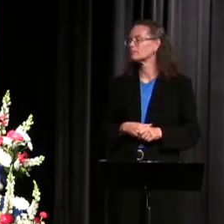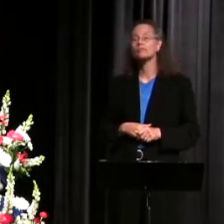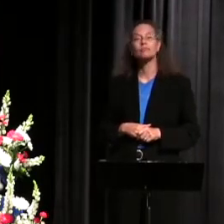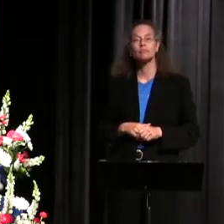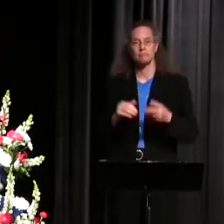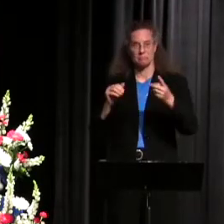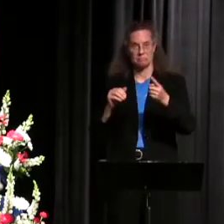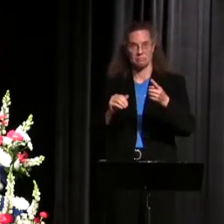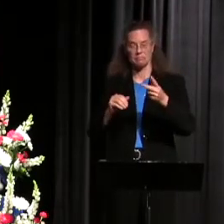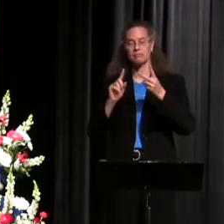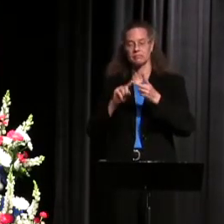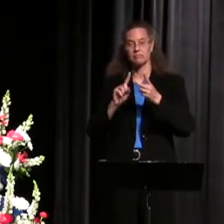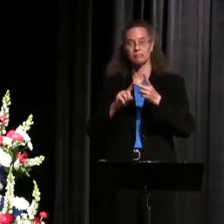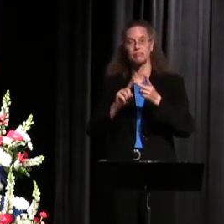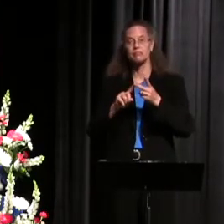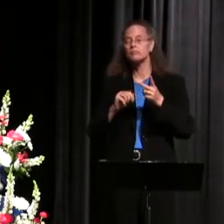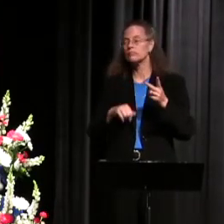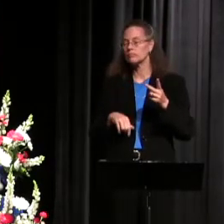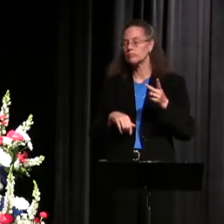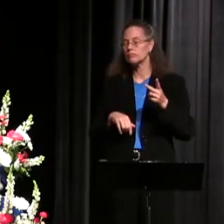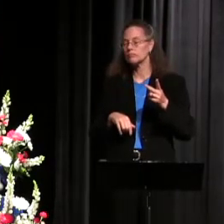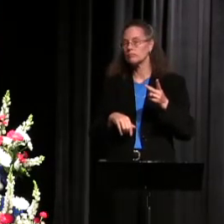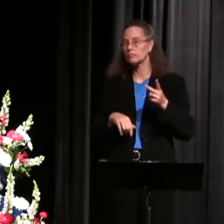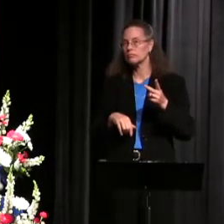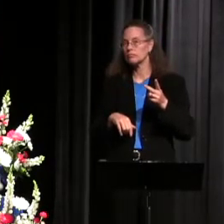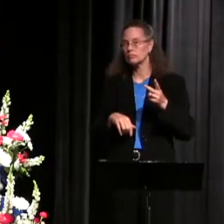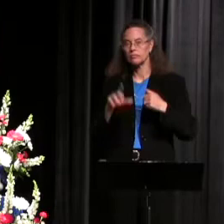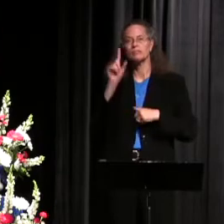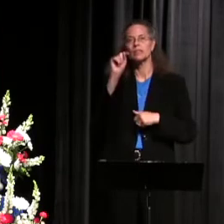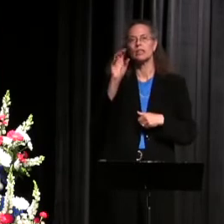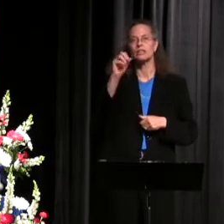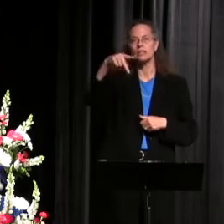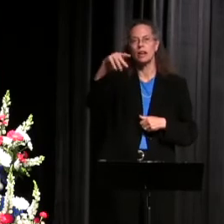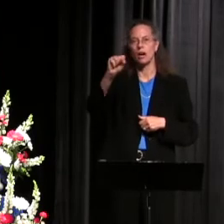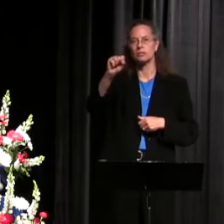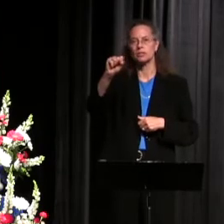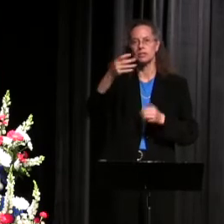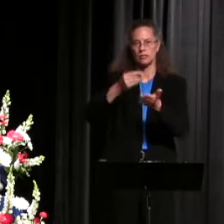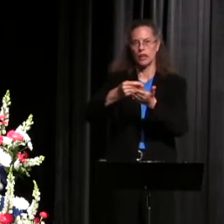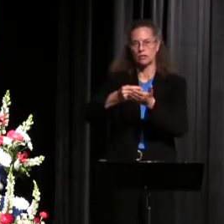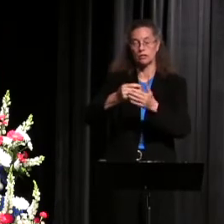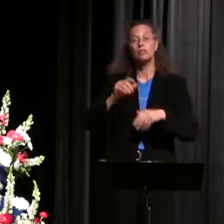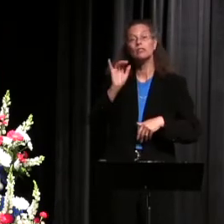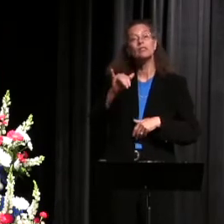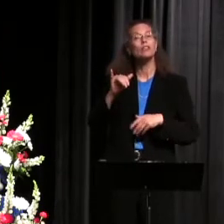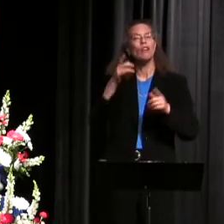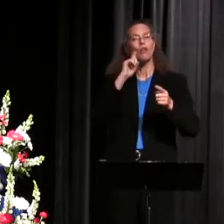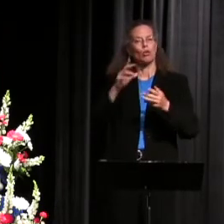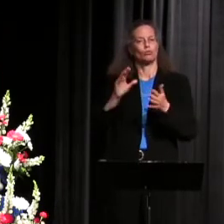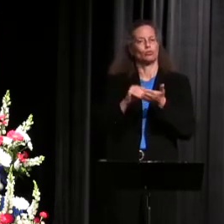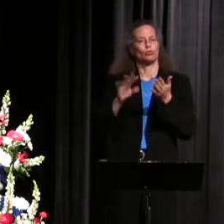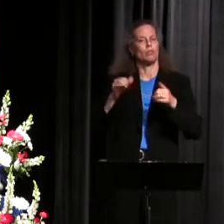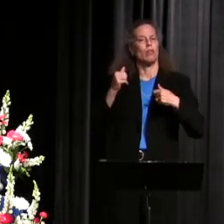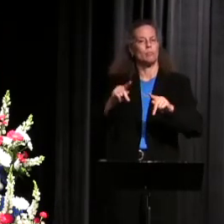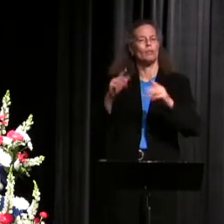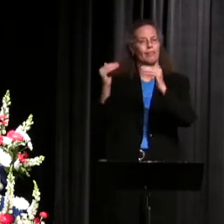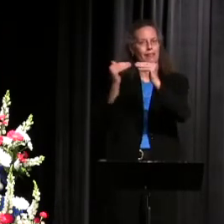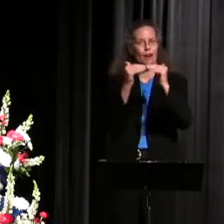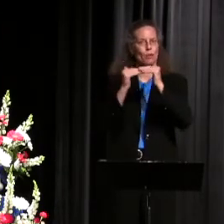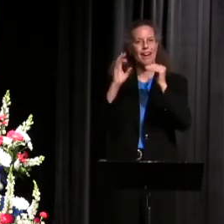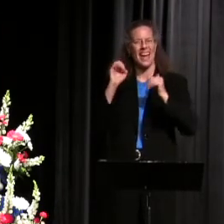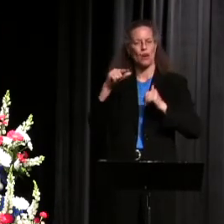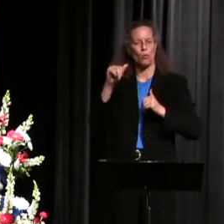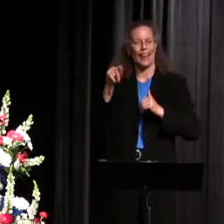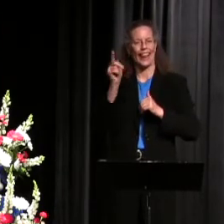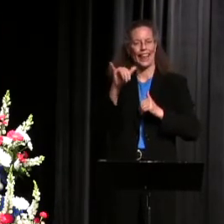Next to the Joy Fund, the second fund we will be donating to is the TOPS Fund. This fund is for student opportunity and equity, meaning